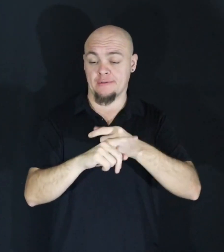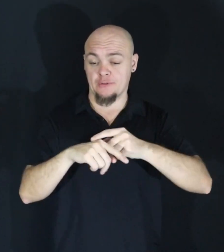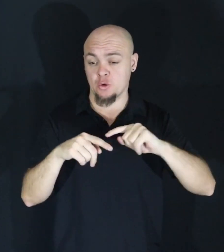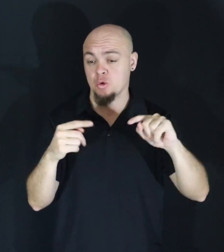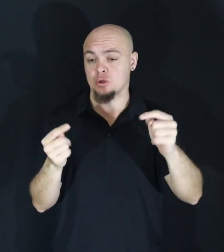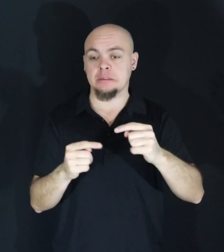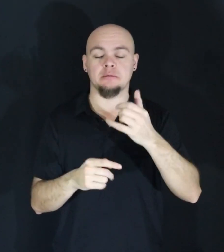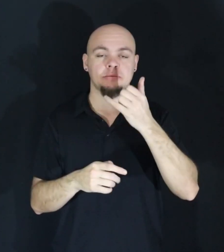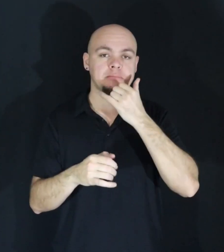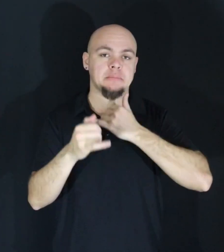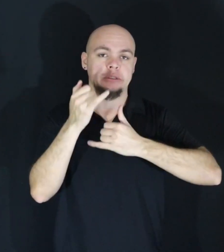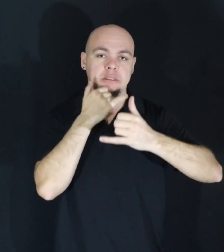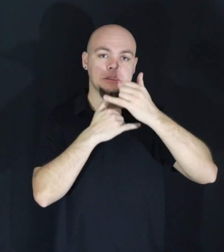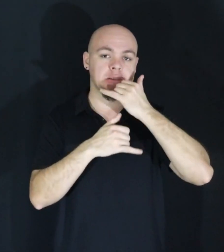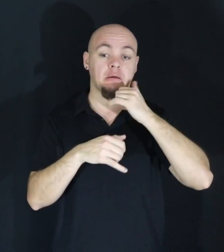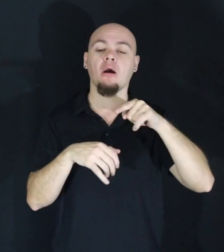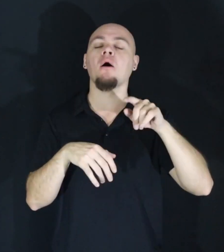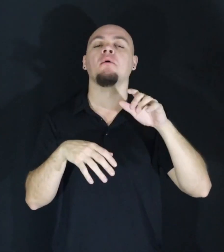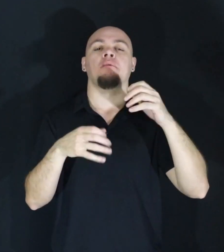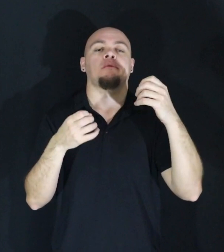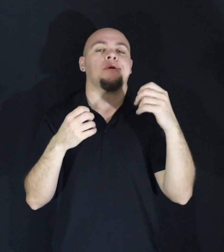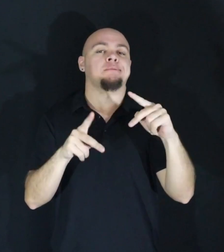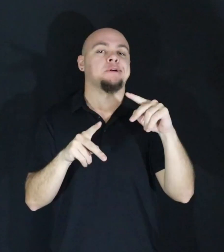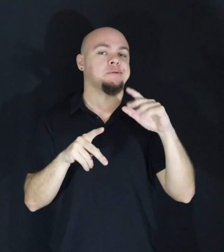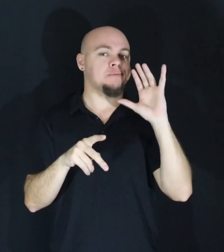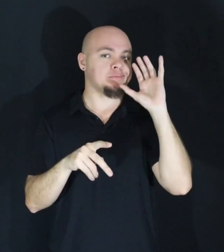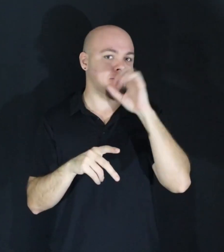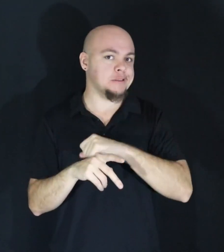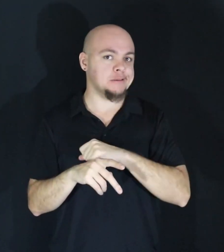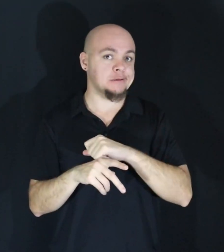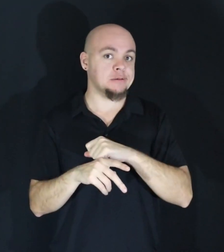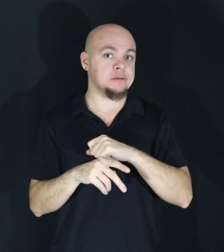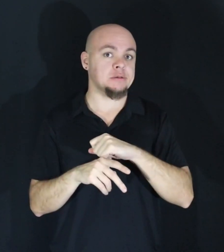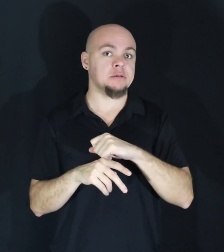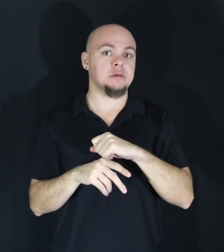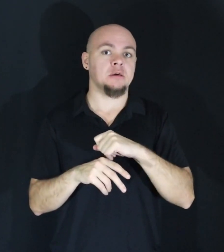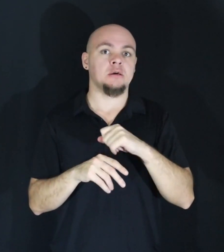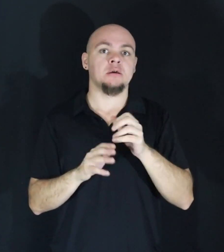mistakes and we miss opportunities. We go into Hulk mode.